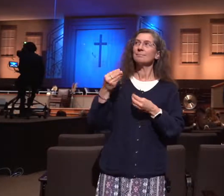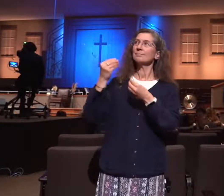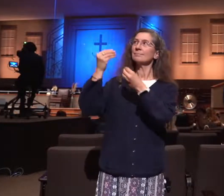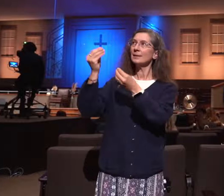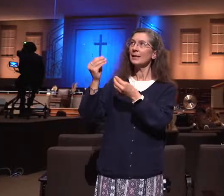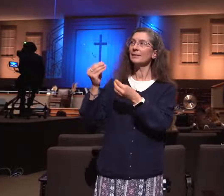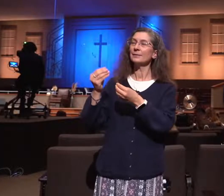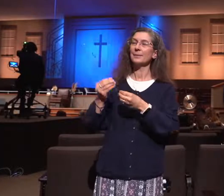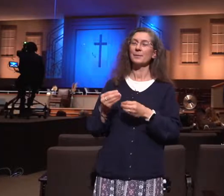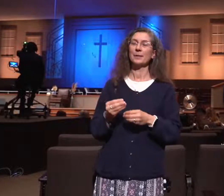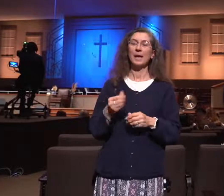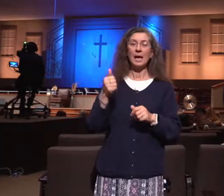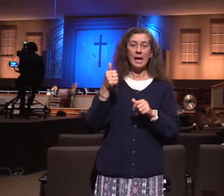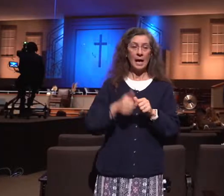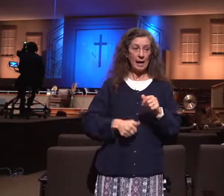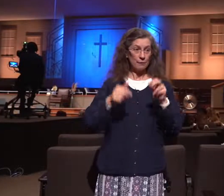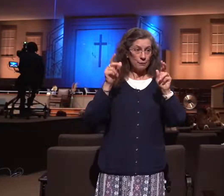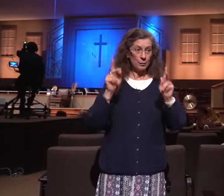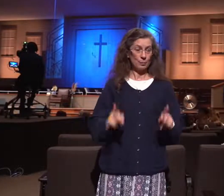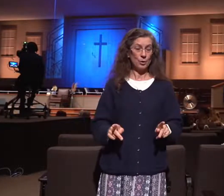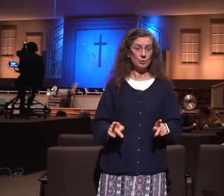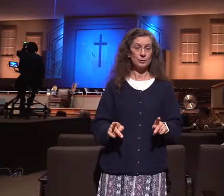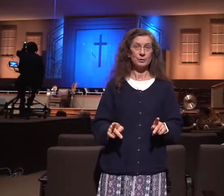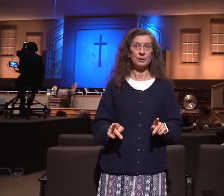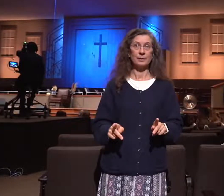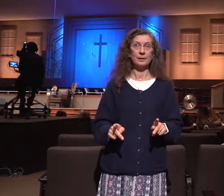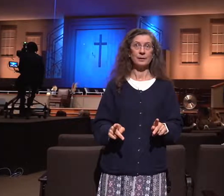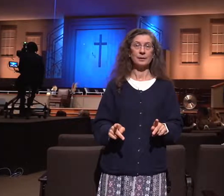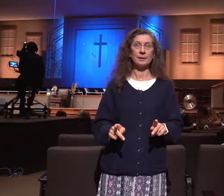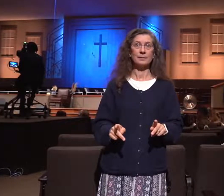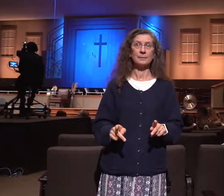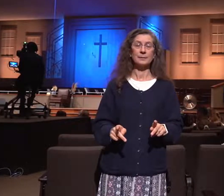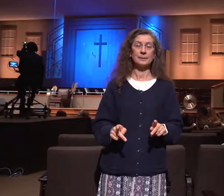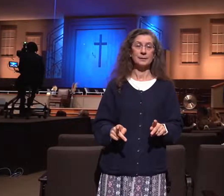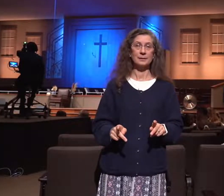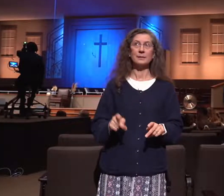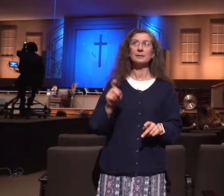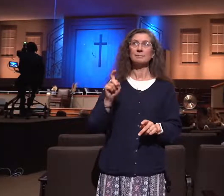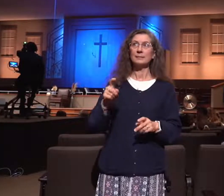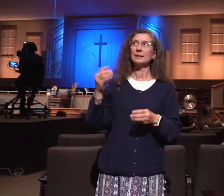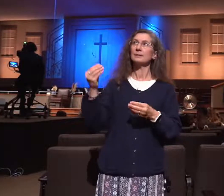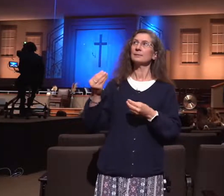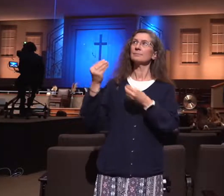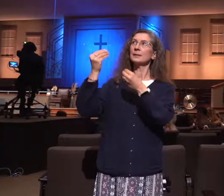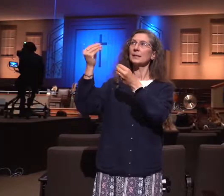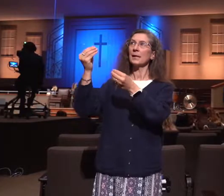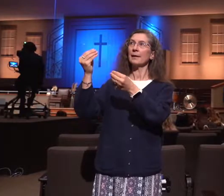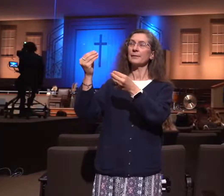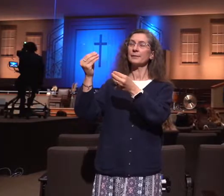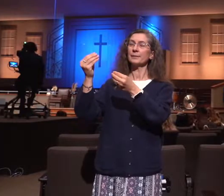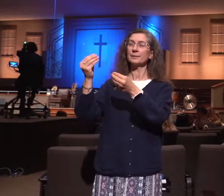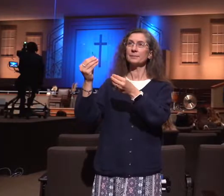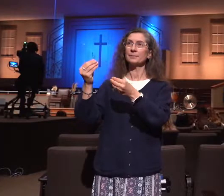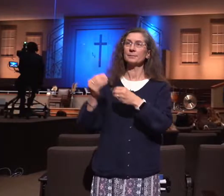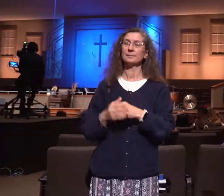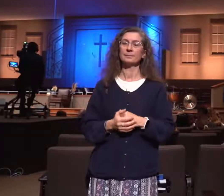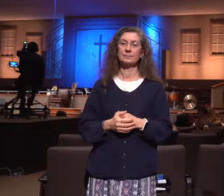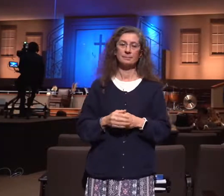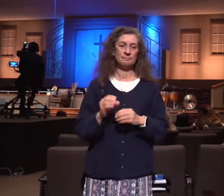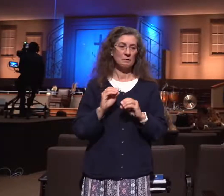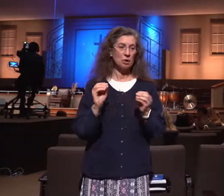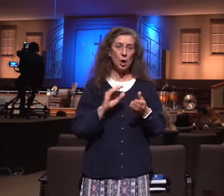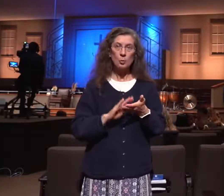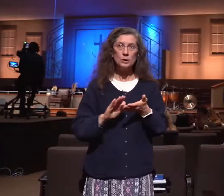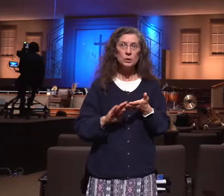No. Everybody, there is absolutely no reason for anybody not